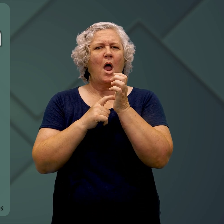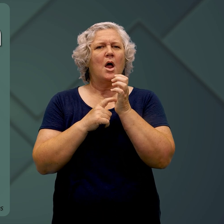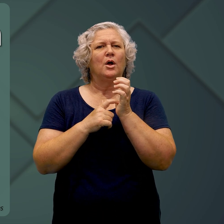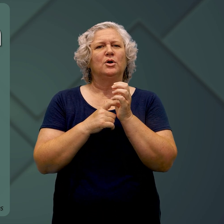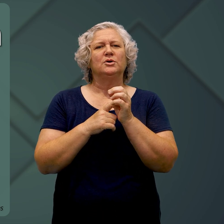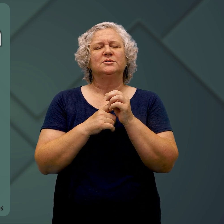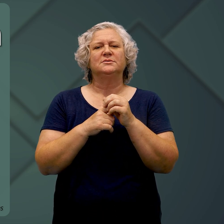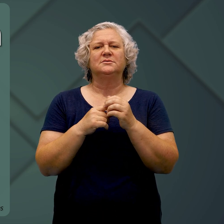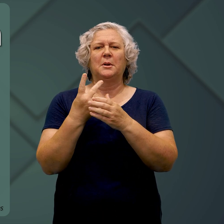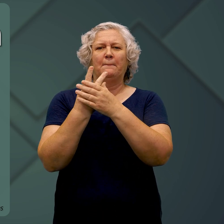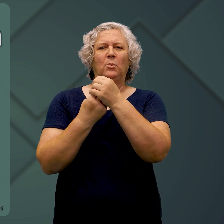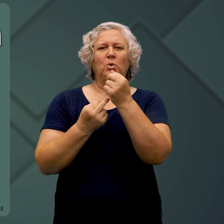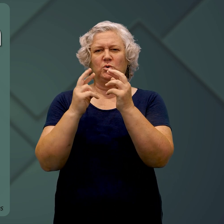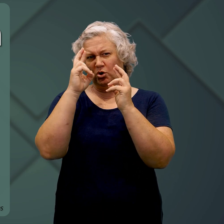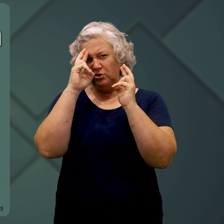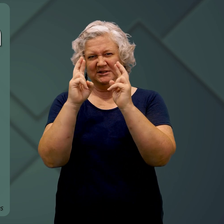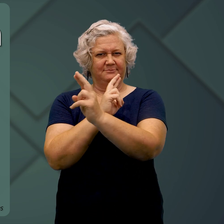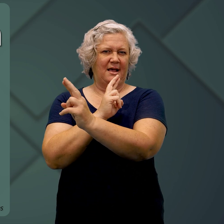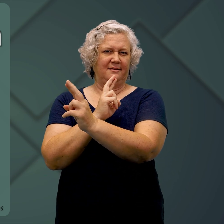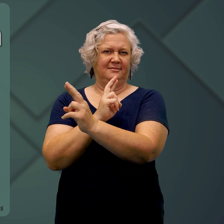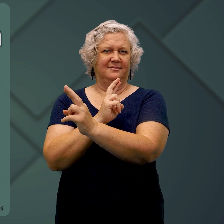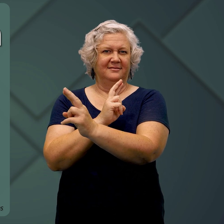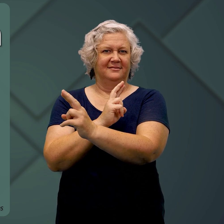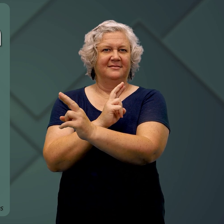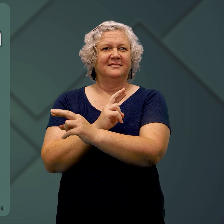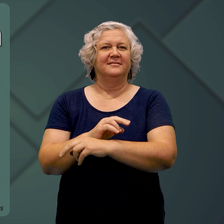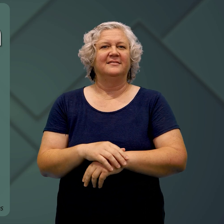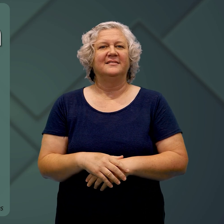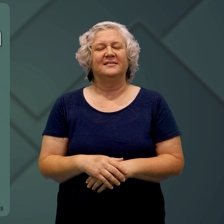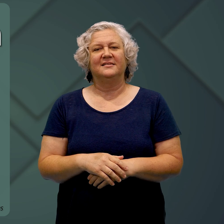Touch requires mutual respect,